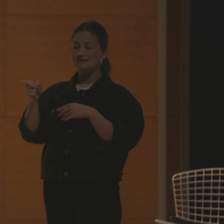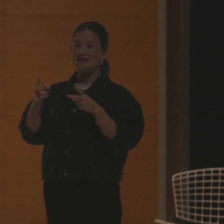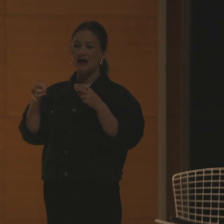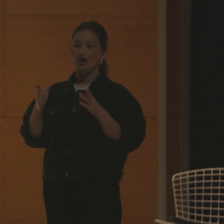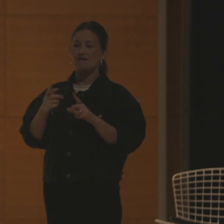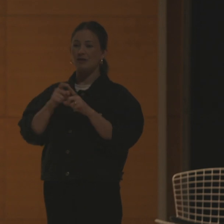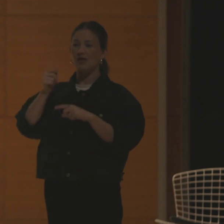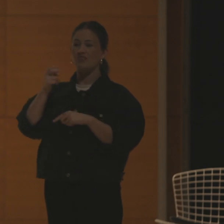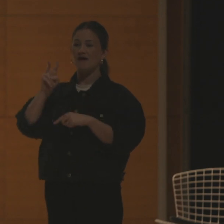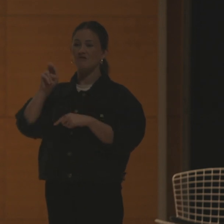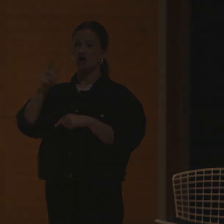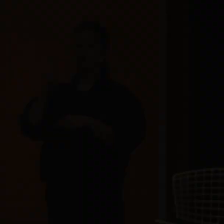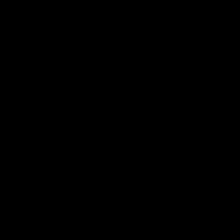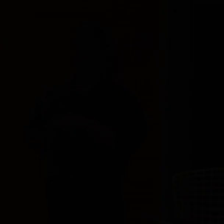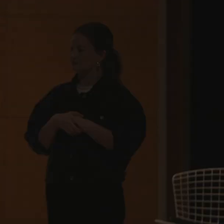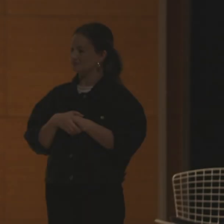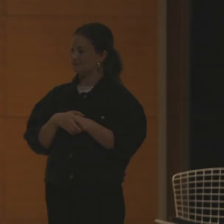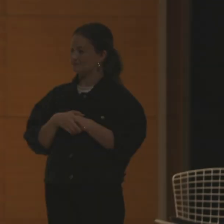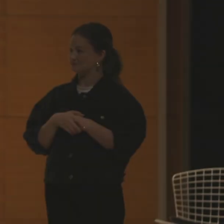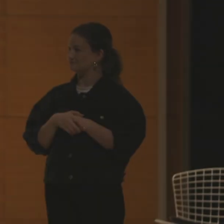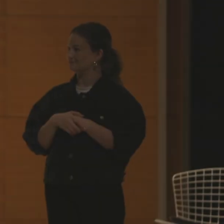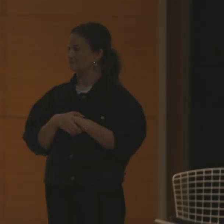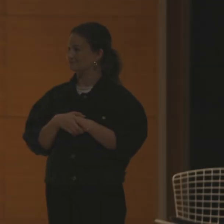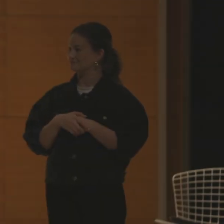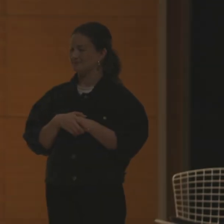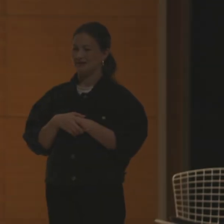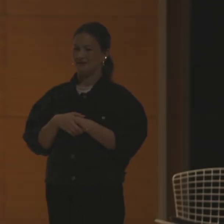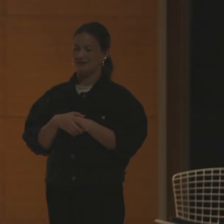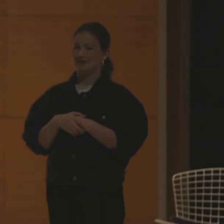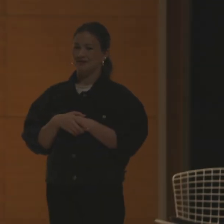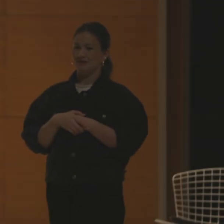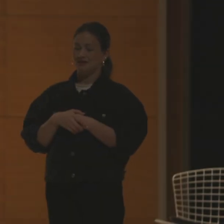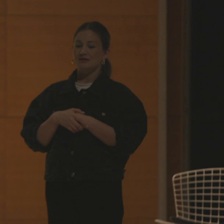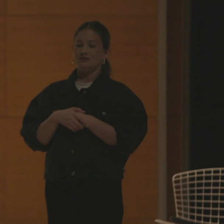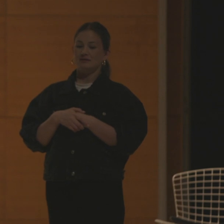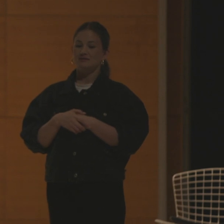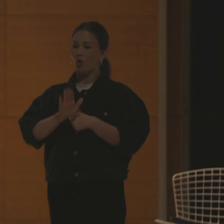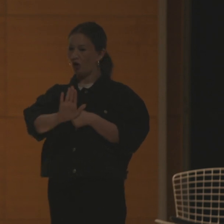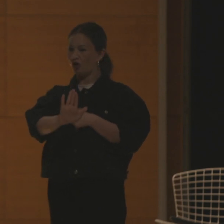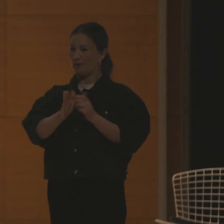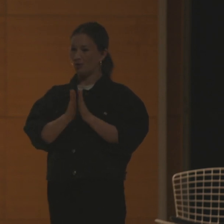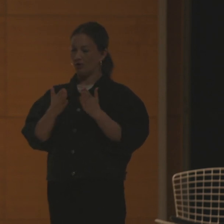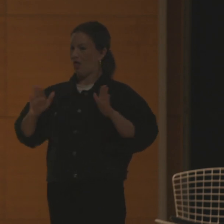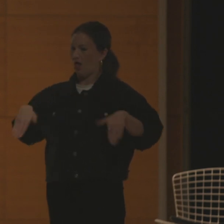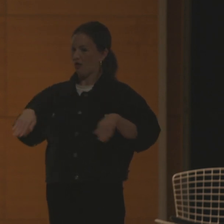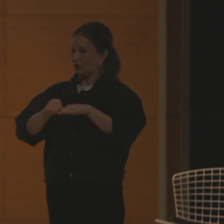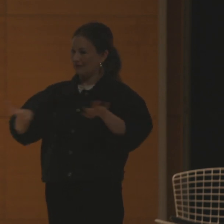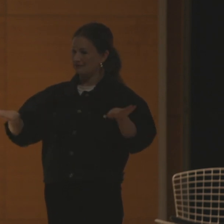The Verge. Welcome, Kevin. I think unlike the rest of the books, Jenny's book is not out yet, so it's out June